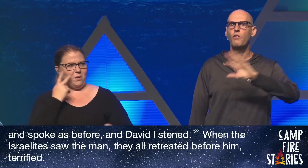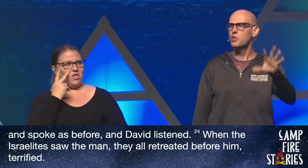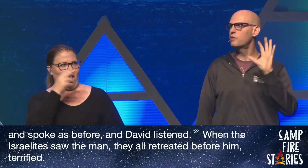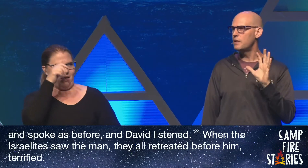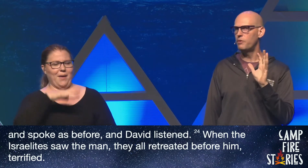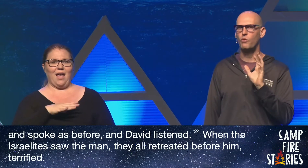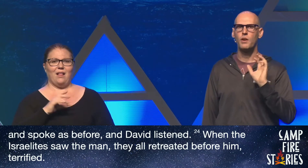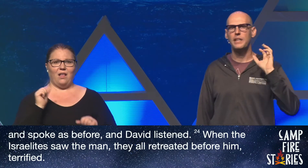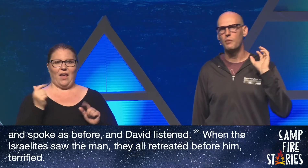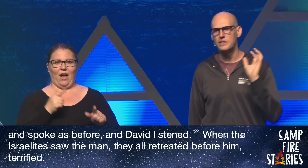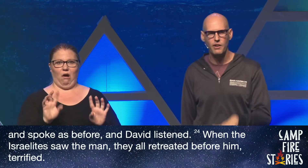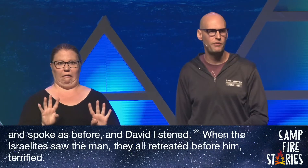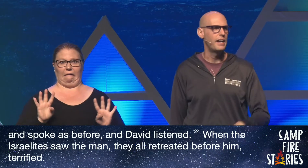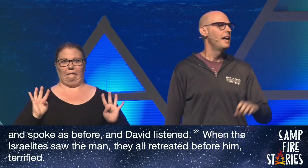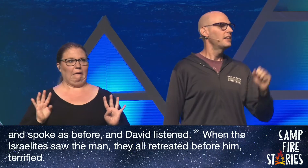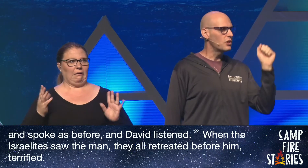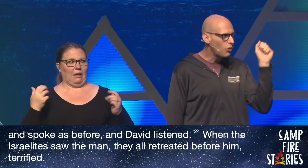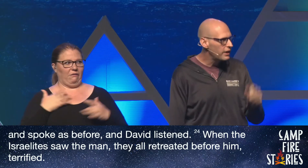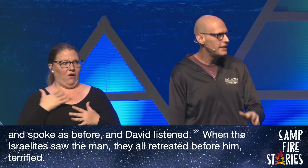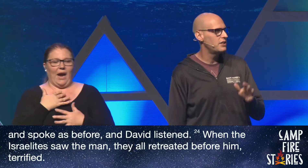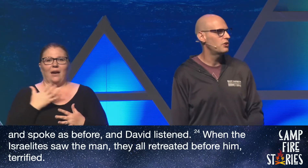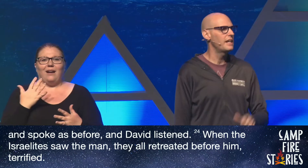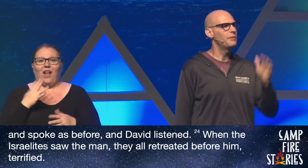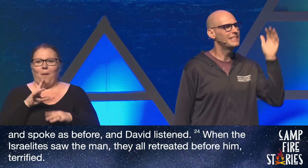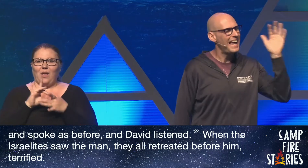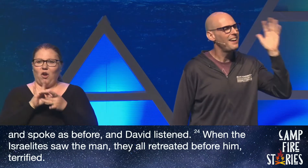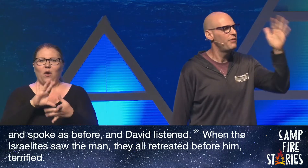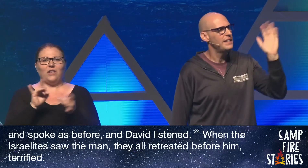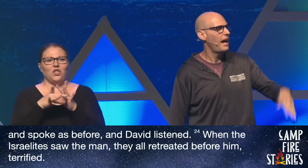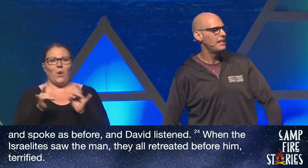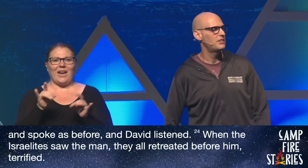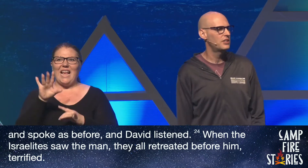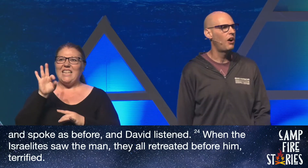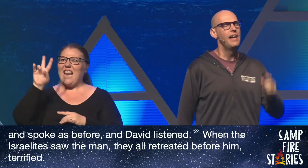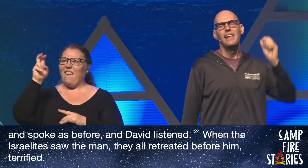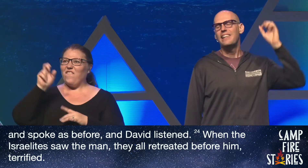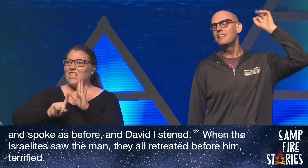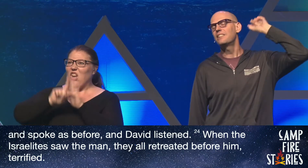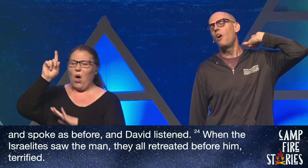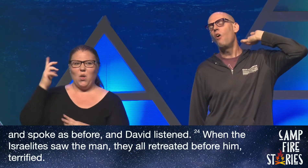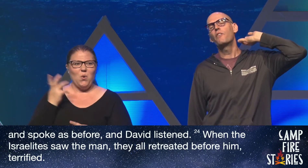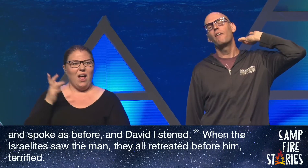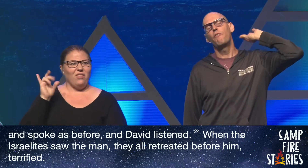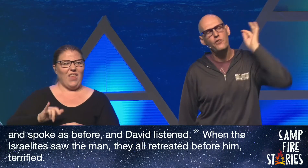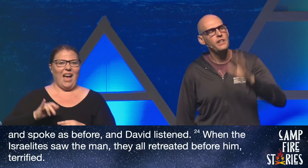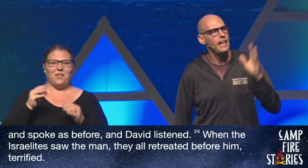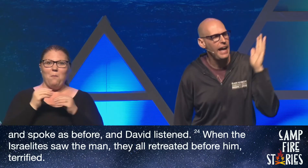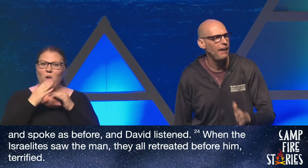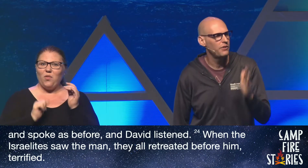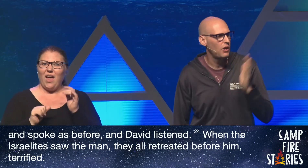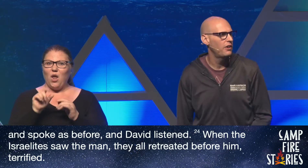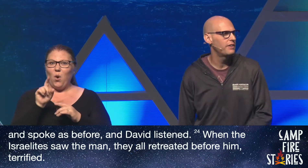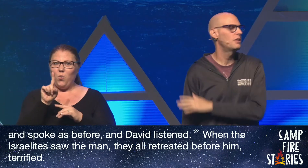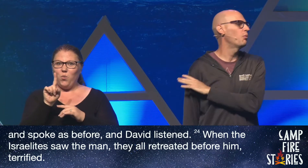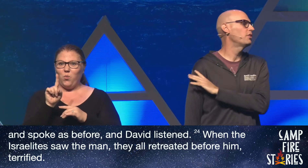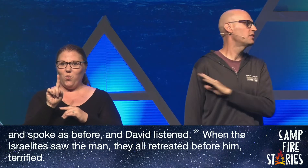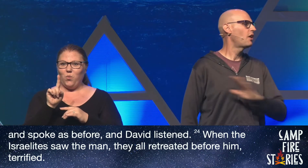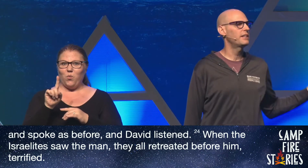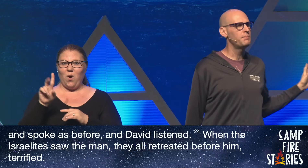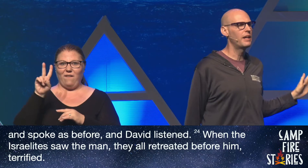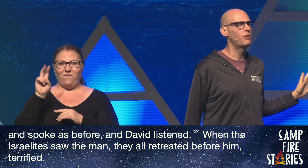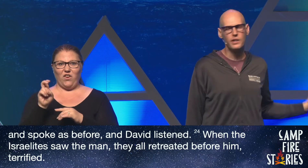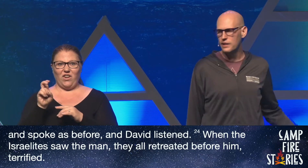they all retreated before him and they were terrified. Because according to the story, he was 9 feet 9 inches tall. That is over 1.5 feet taller than the